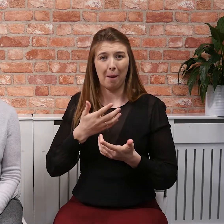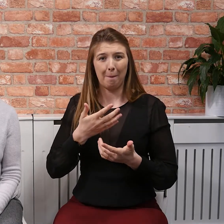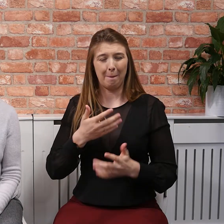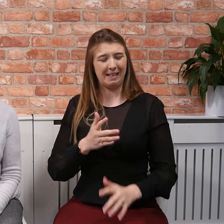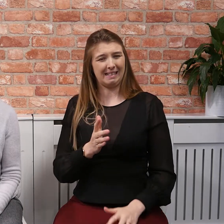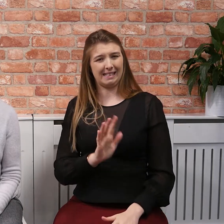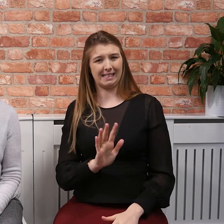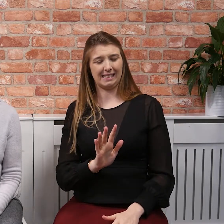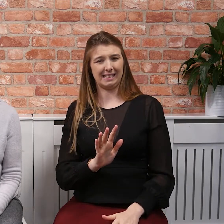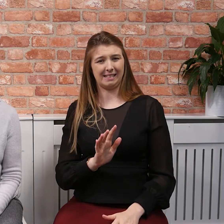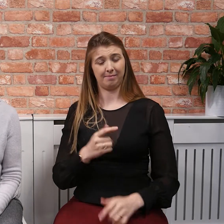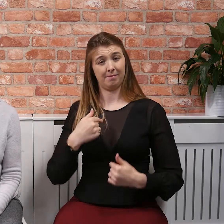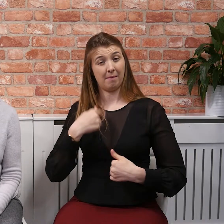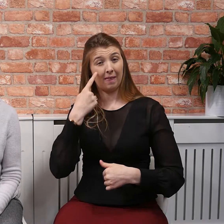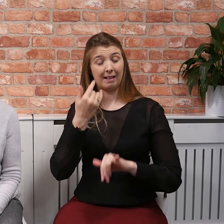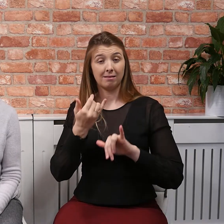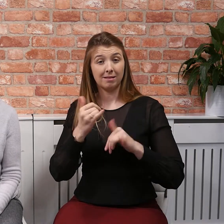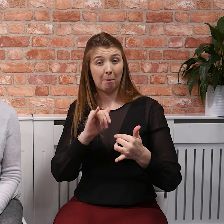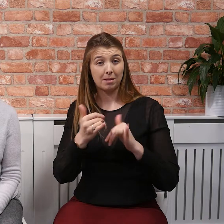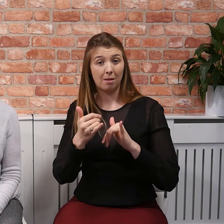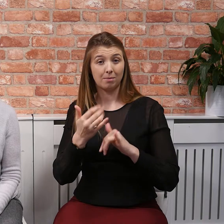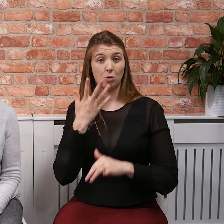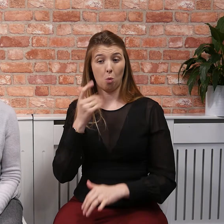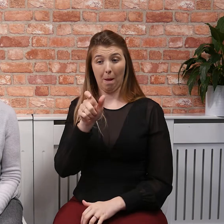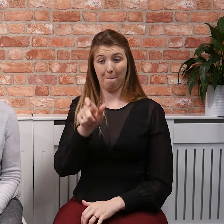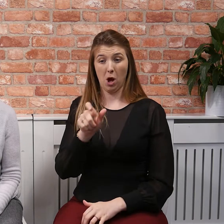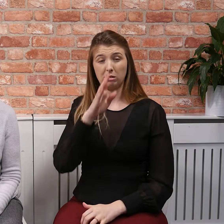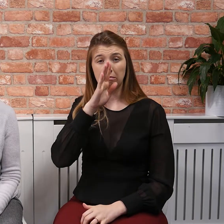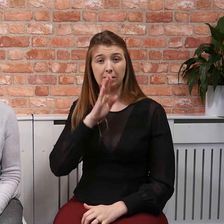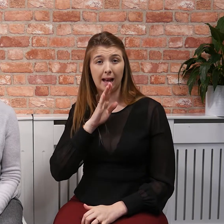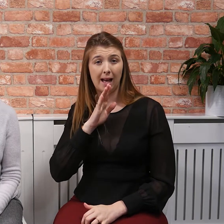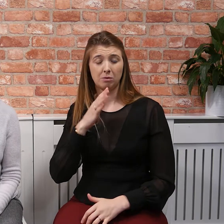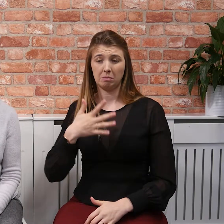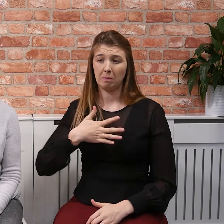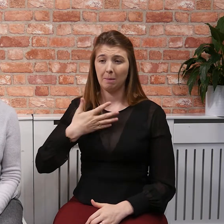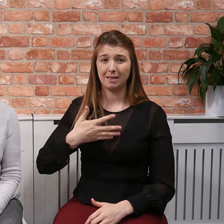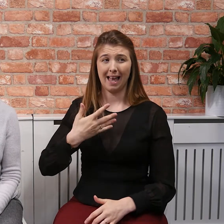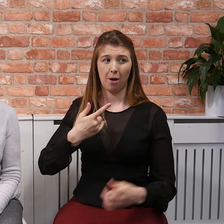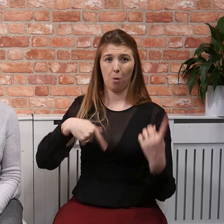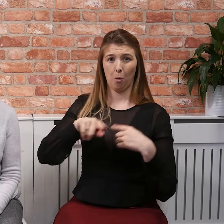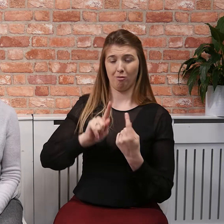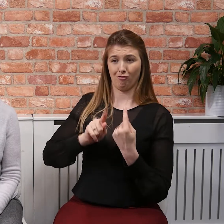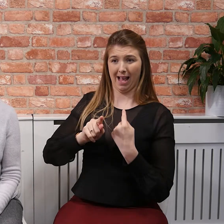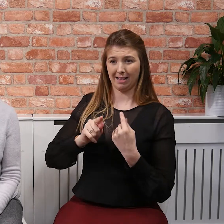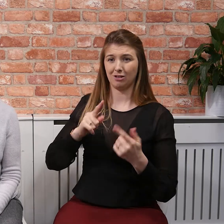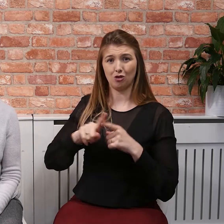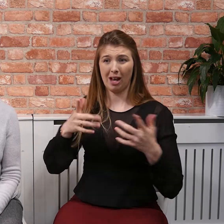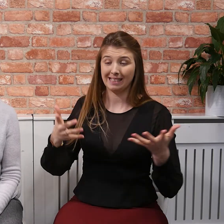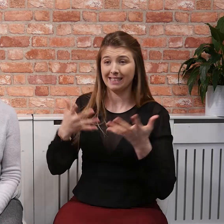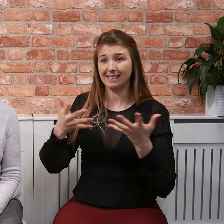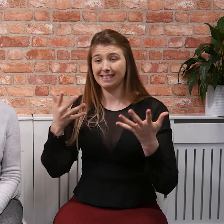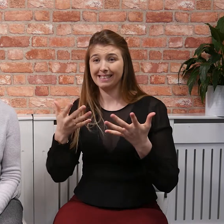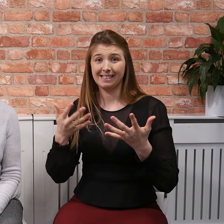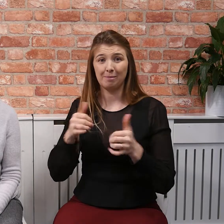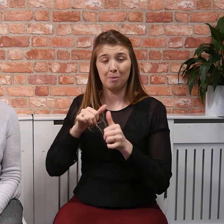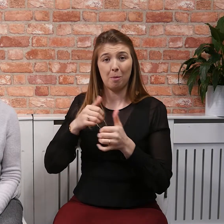sometimes when somebody else is upset or sad, that's what we try to do to make them feel better. But it can